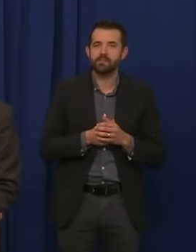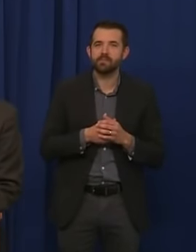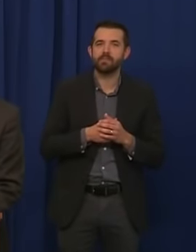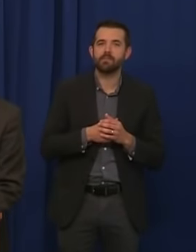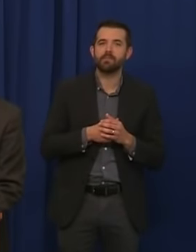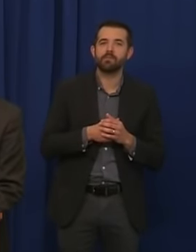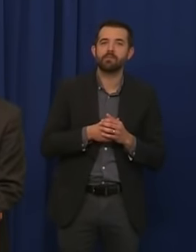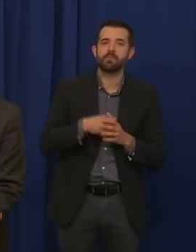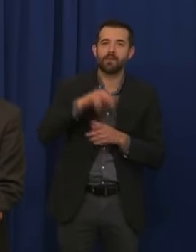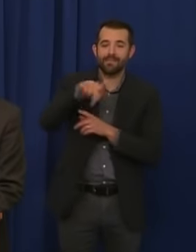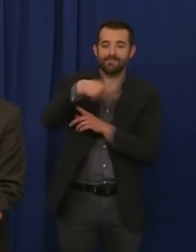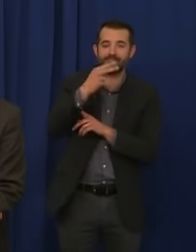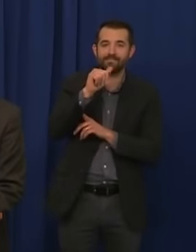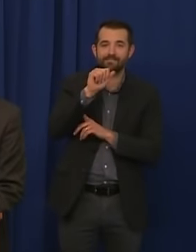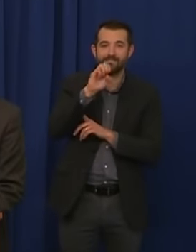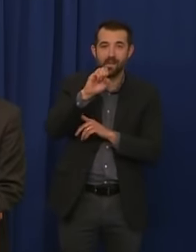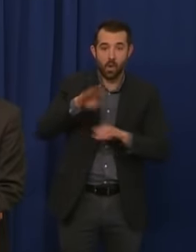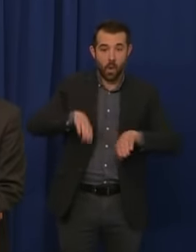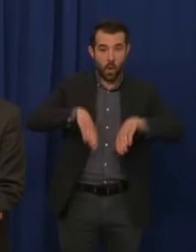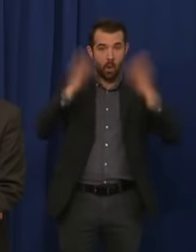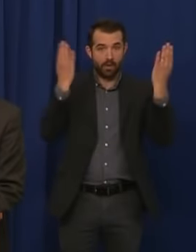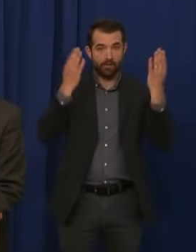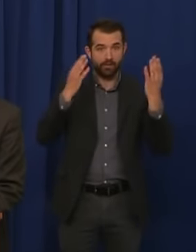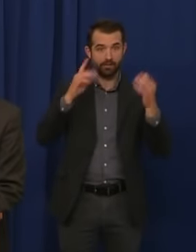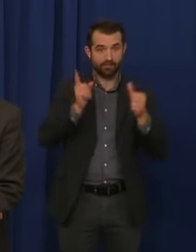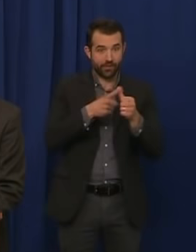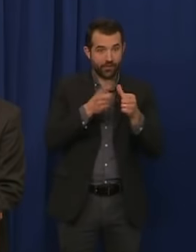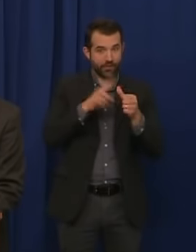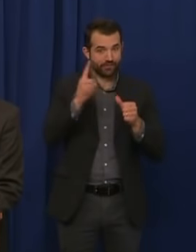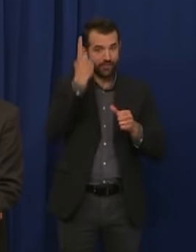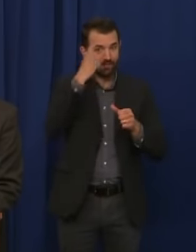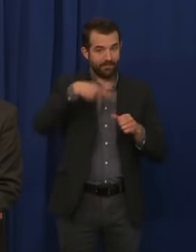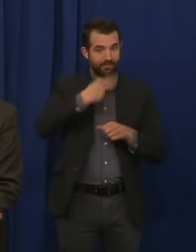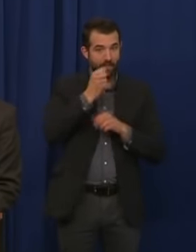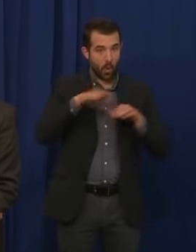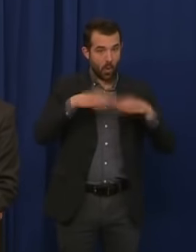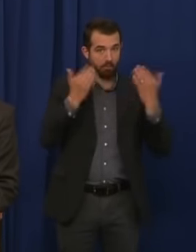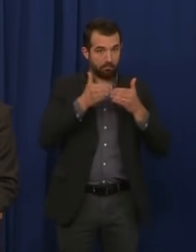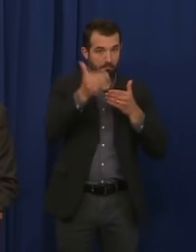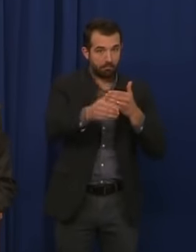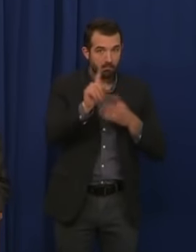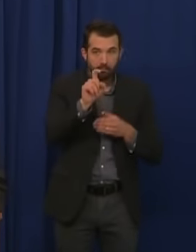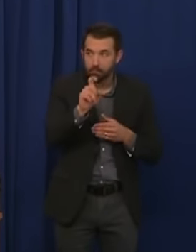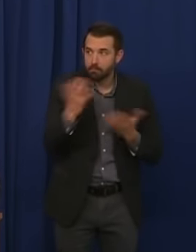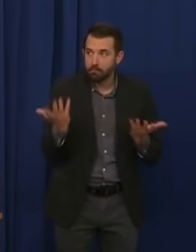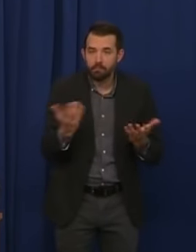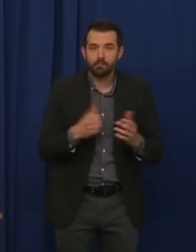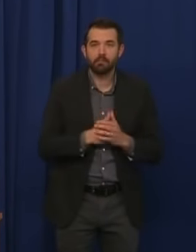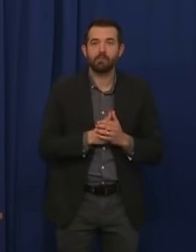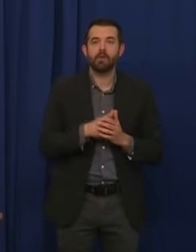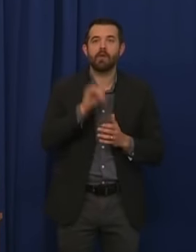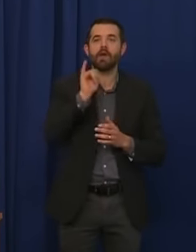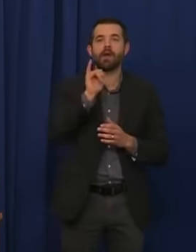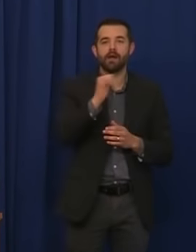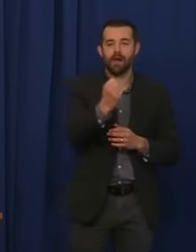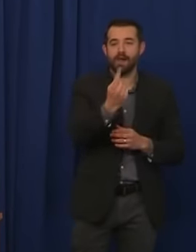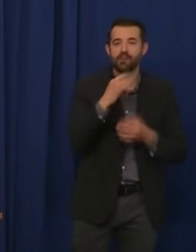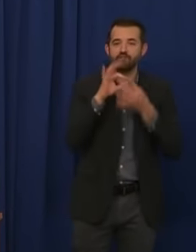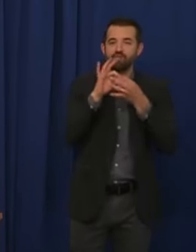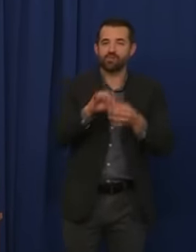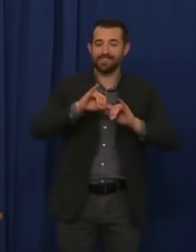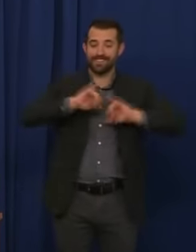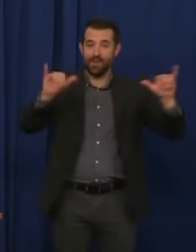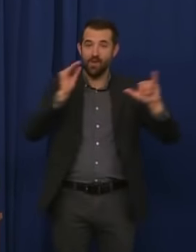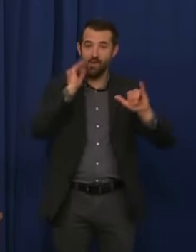Will your phased reopening. Phased reopening, I'm sorry. She's asking about this stay-at-home order, which by its terms expires a week from today. We'll